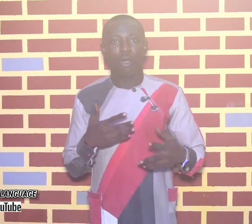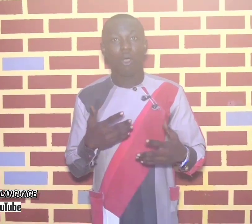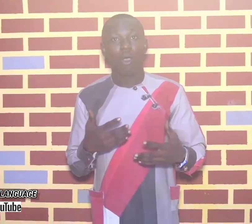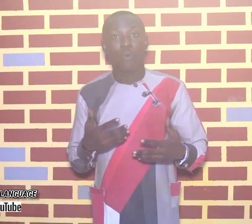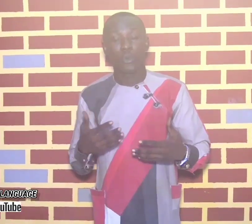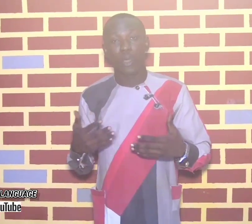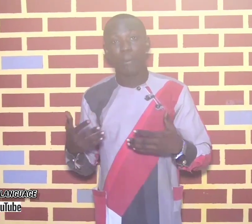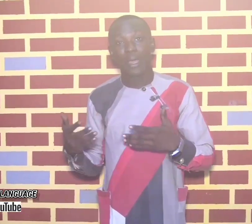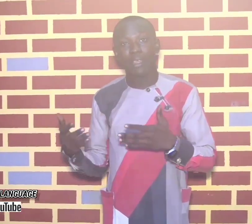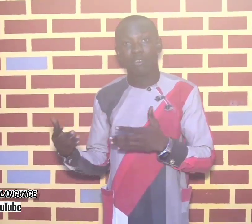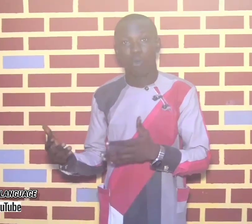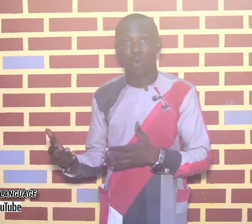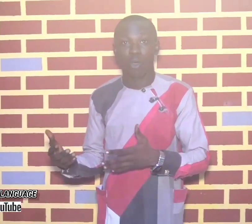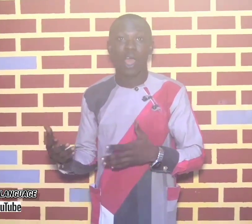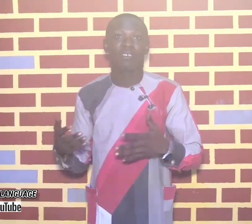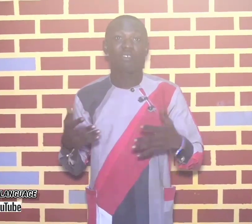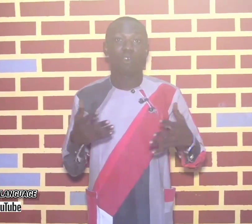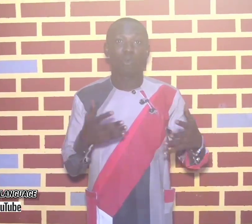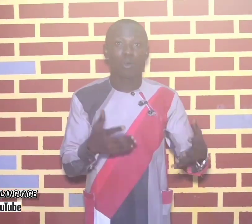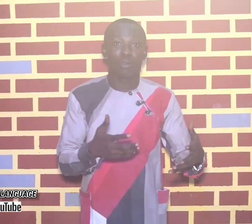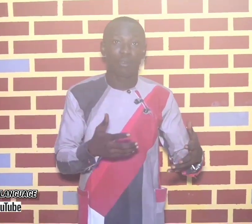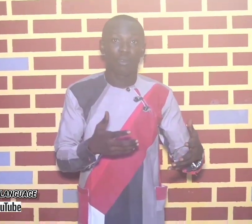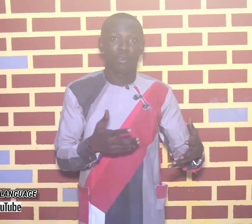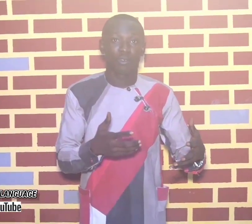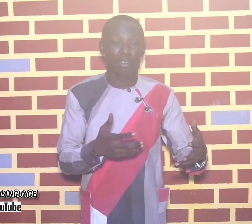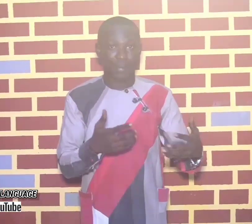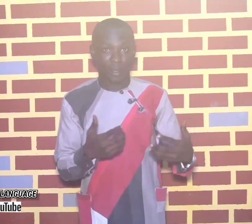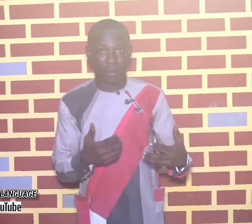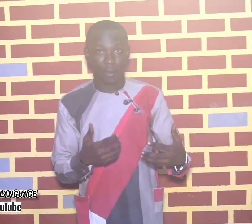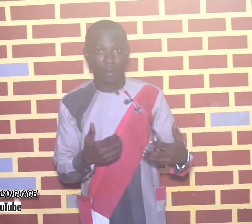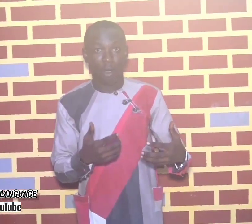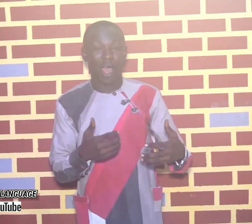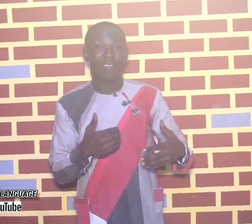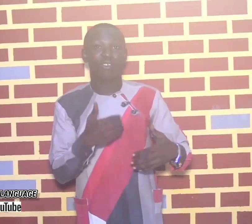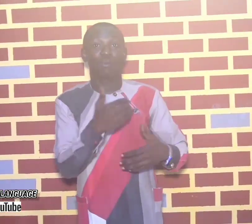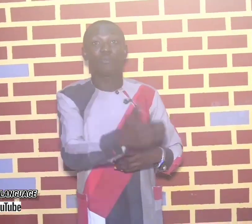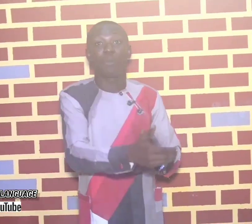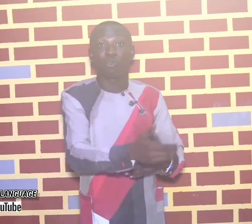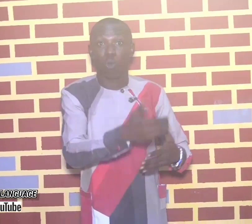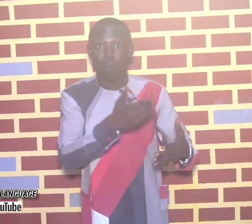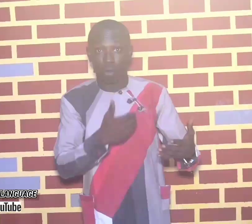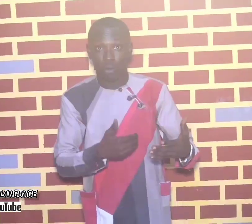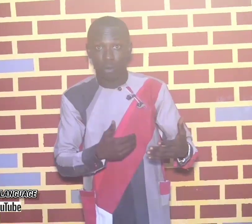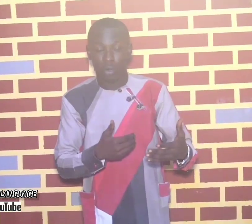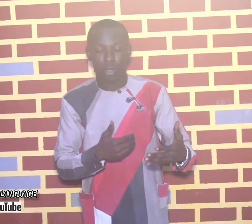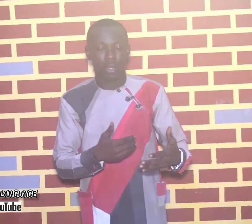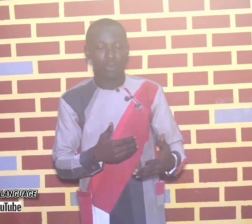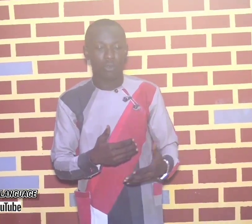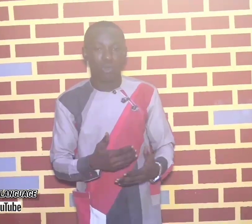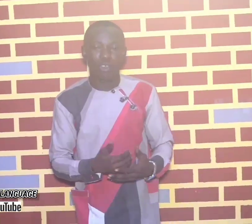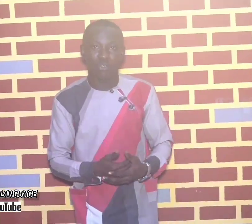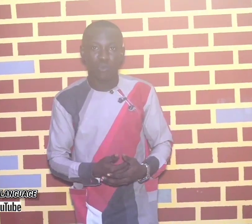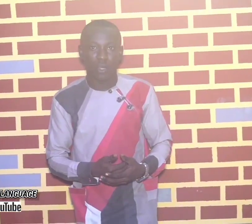Or when you are begging someone or asking someone something, or asking something from someone, you go this way.